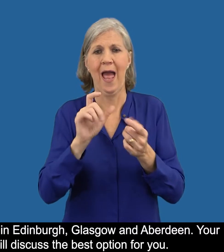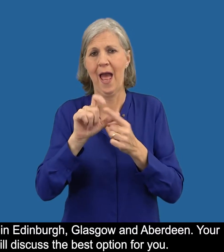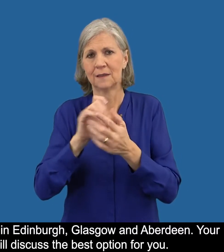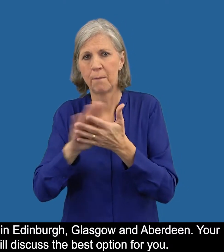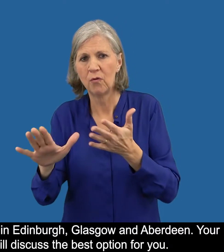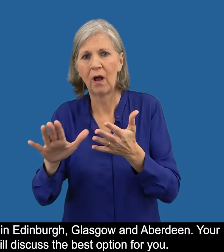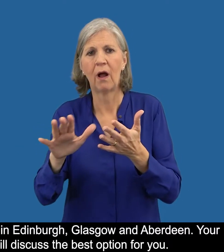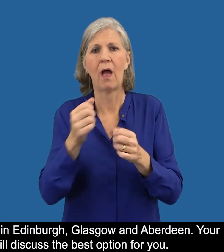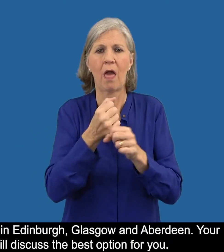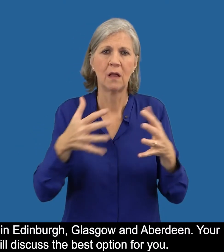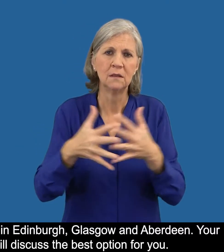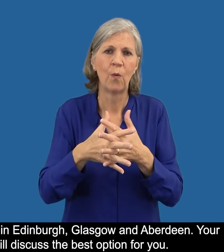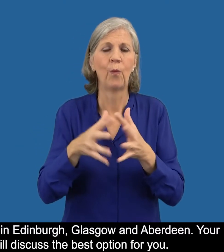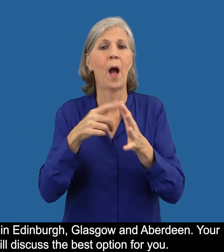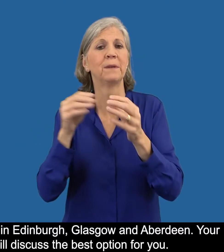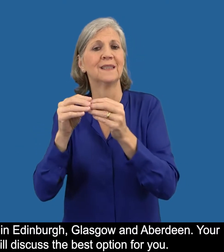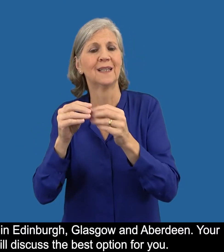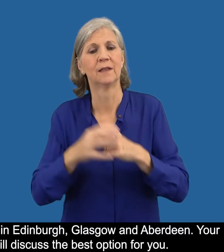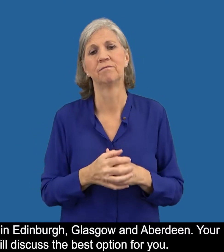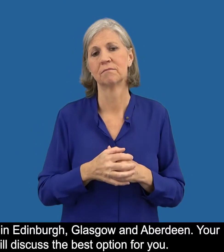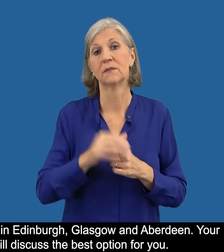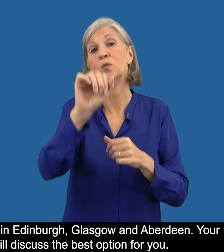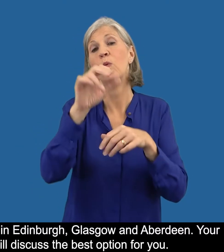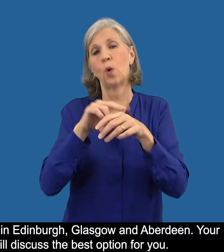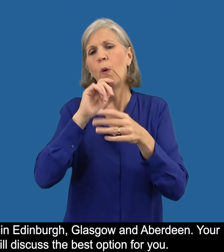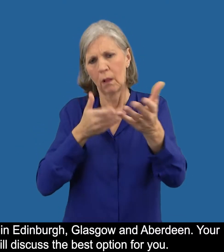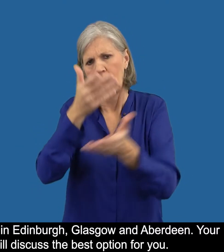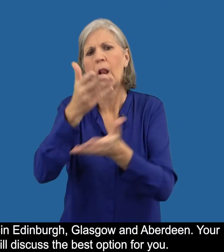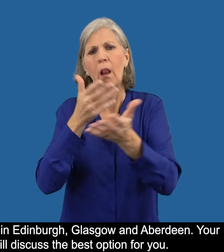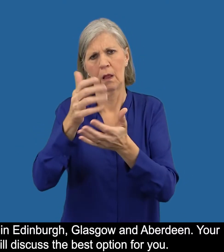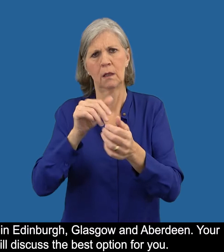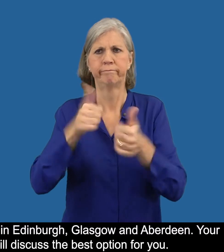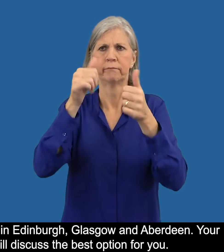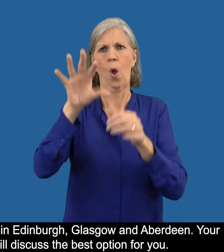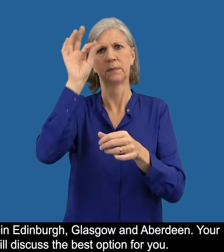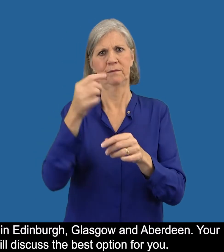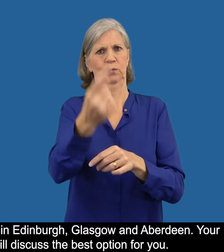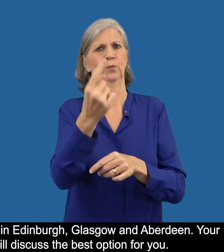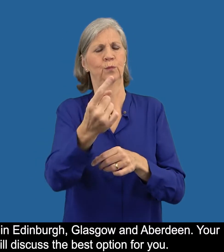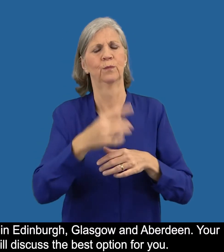These are located in Edinburgh, Glasgow and Aberdeen. Your doctor will discuss the best option for you.